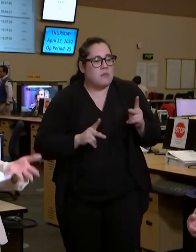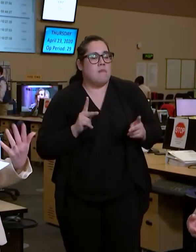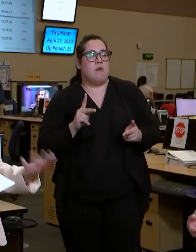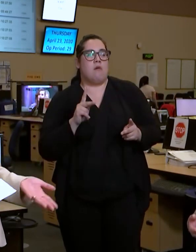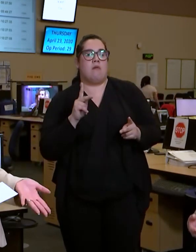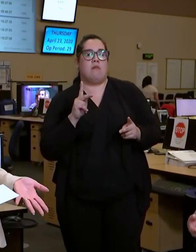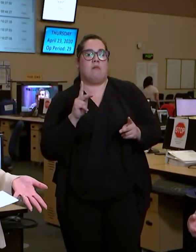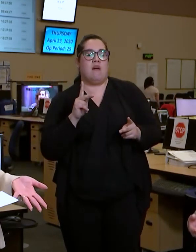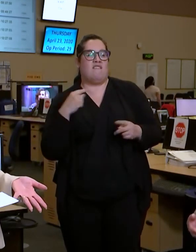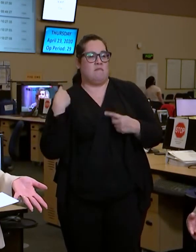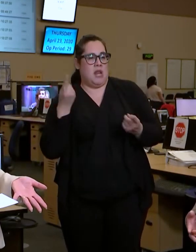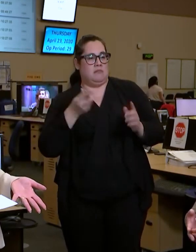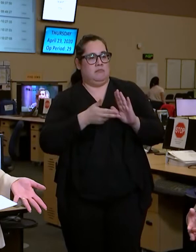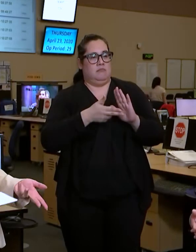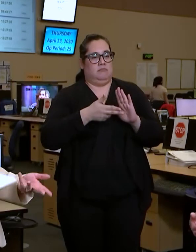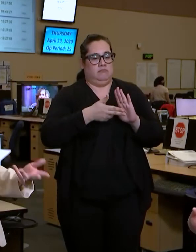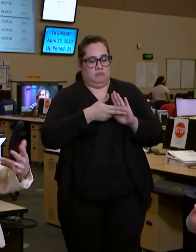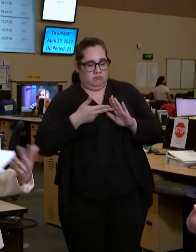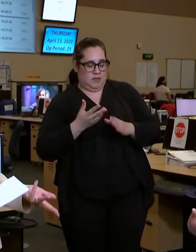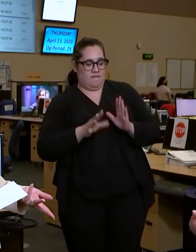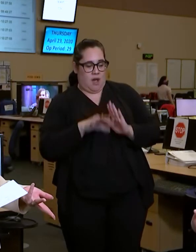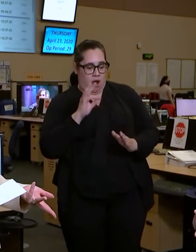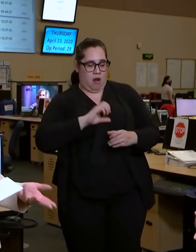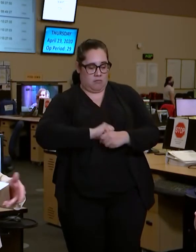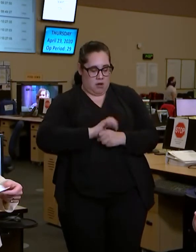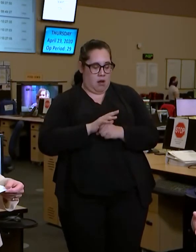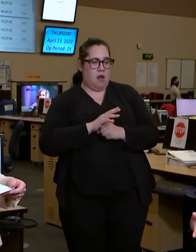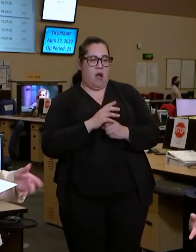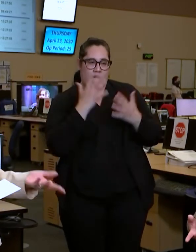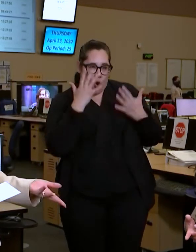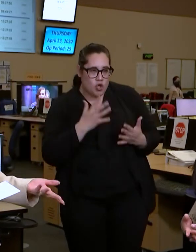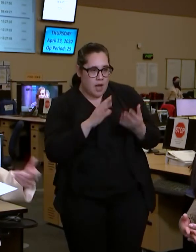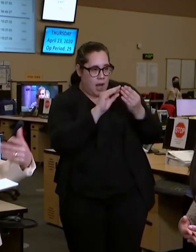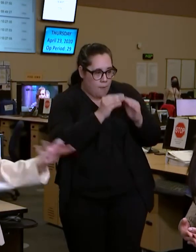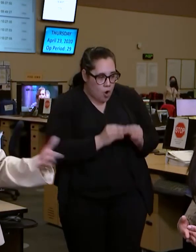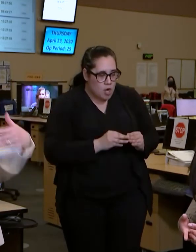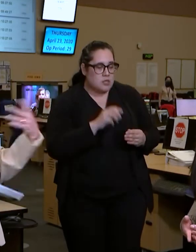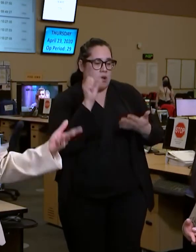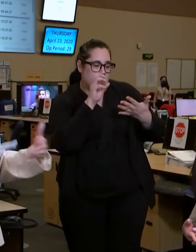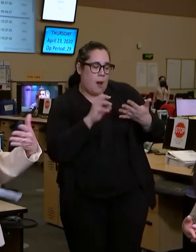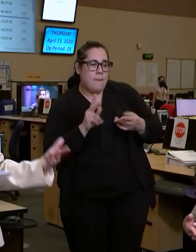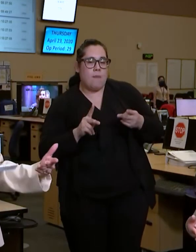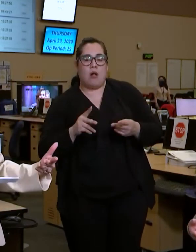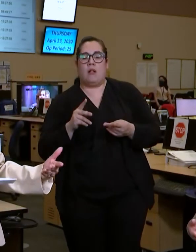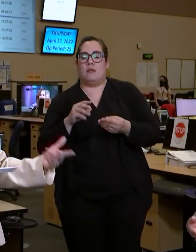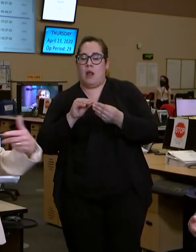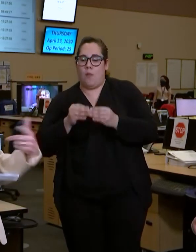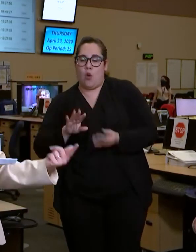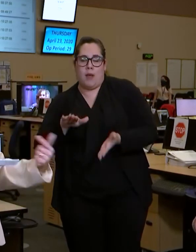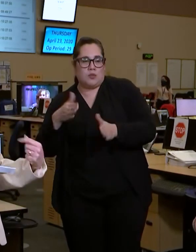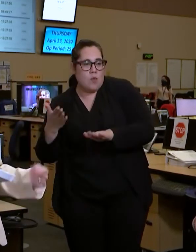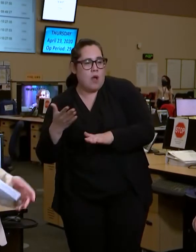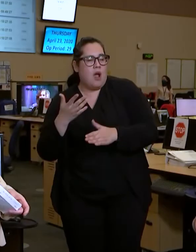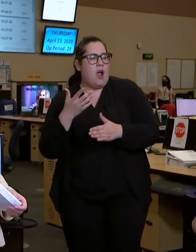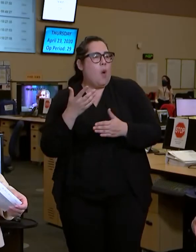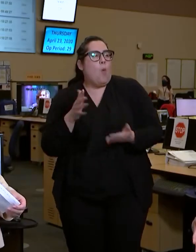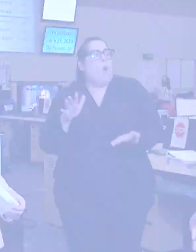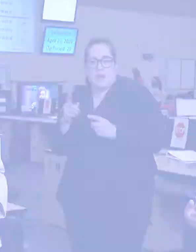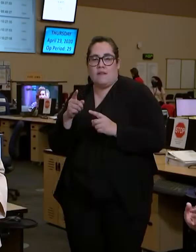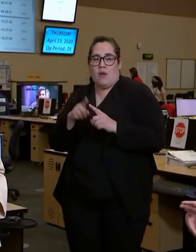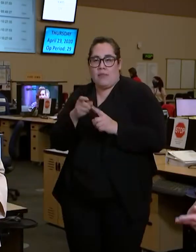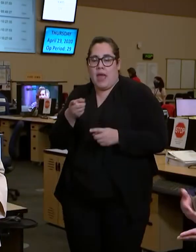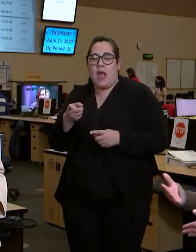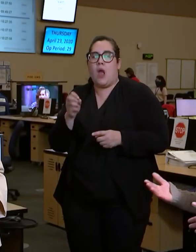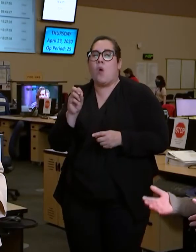have been diagnosed with COVID-19, unfortunate tallies of people who have passed. I mean, what other things need to be